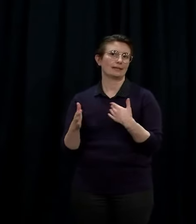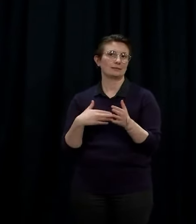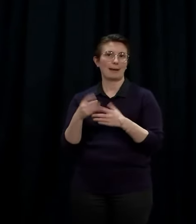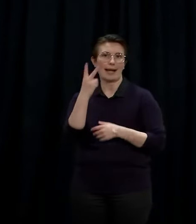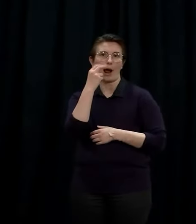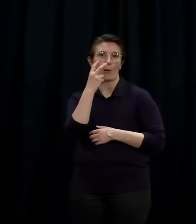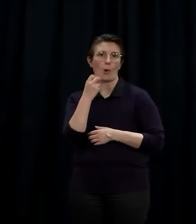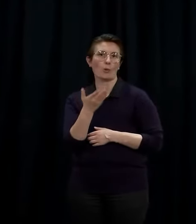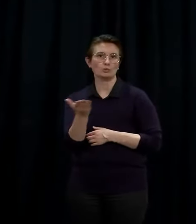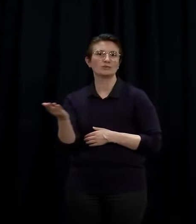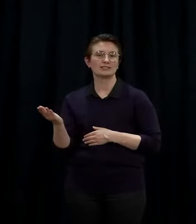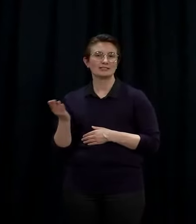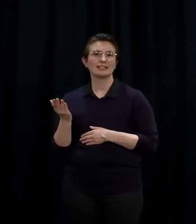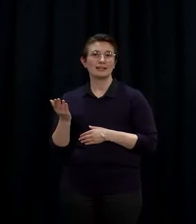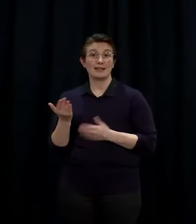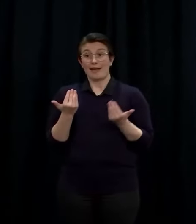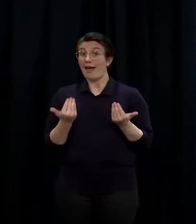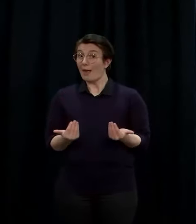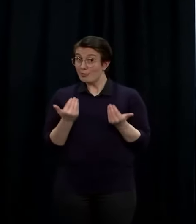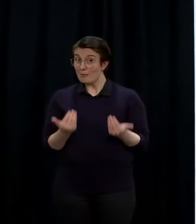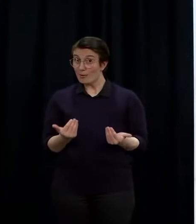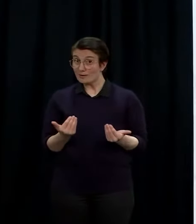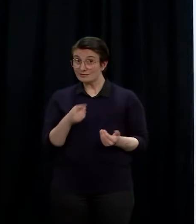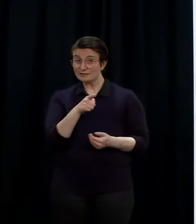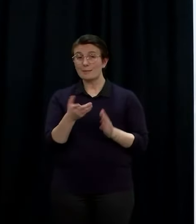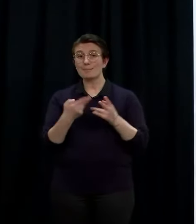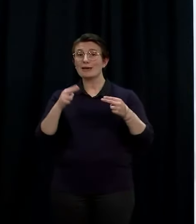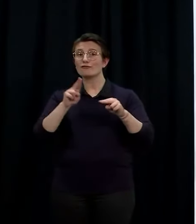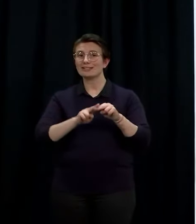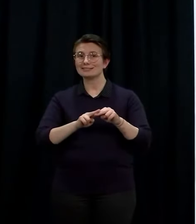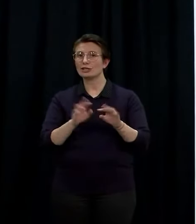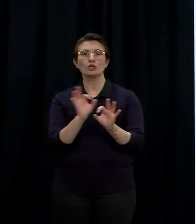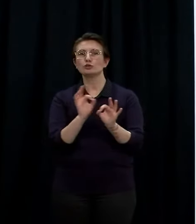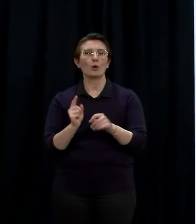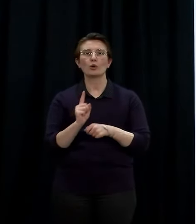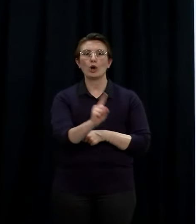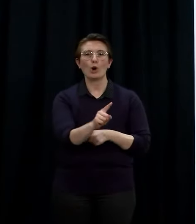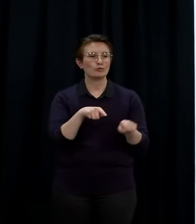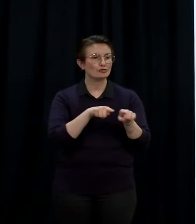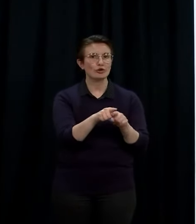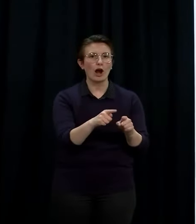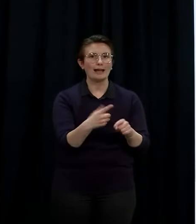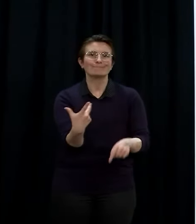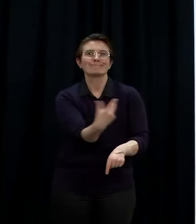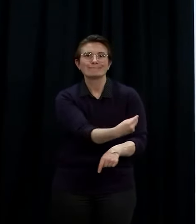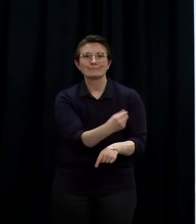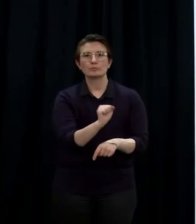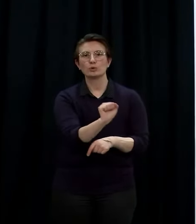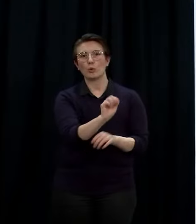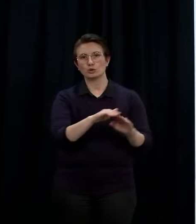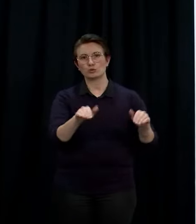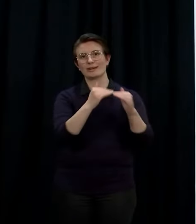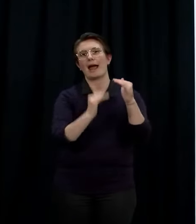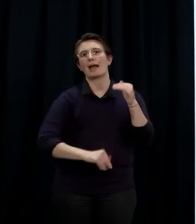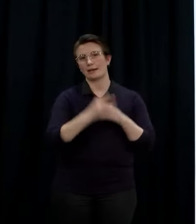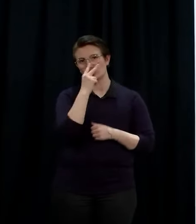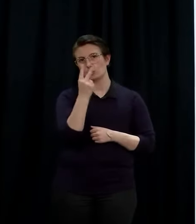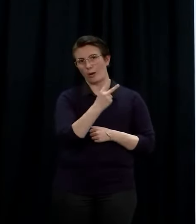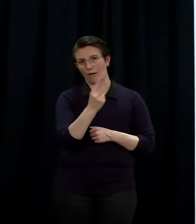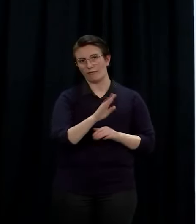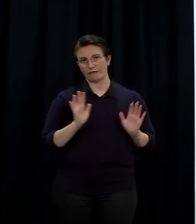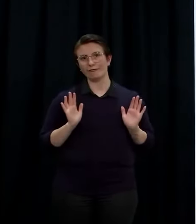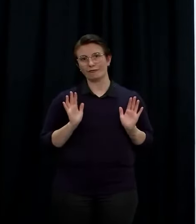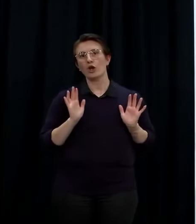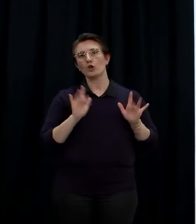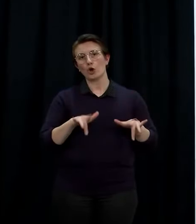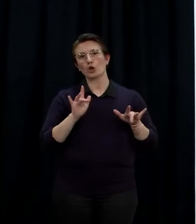and parents should not be seeking vaccination for their children under 12 because the evidence is not yet there. Okay, I'm going to come across here and then sweep